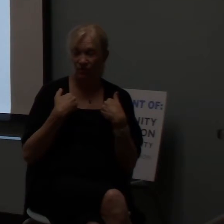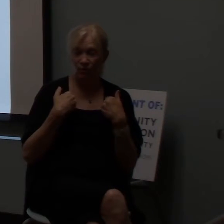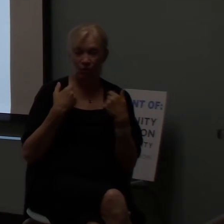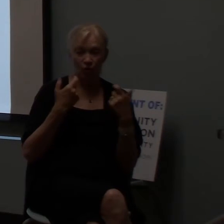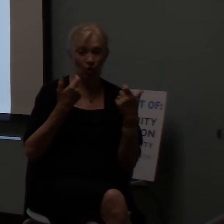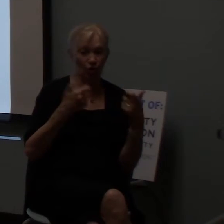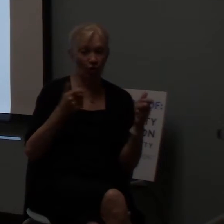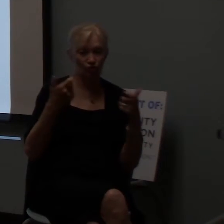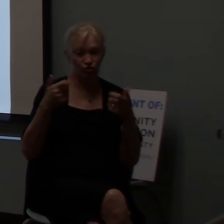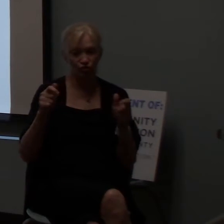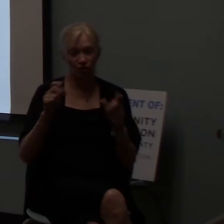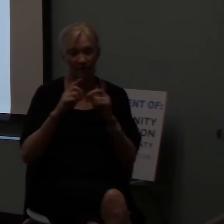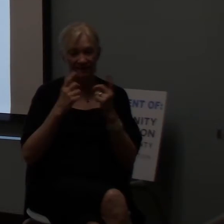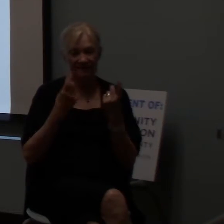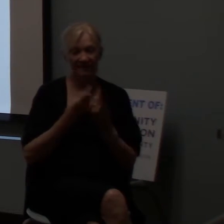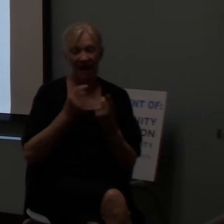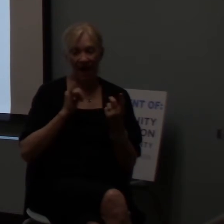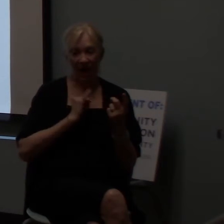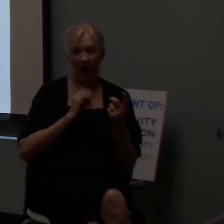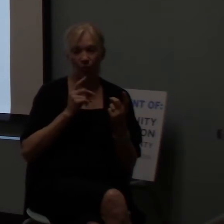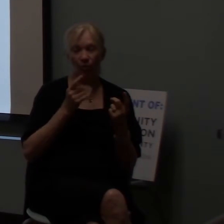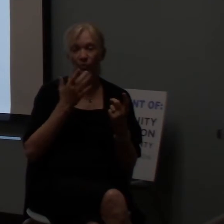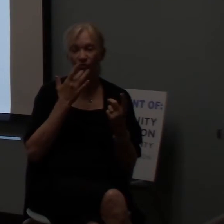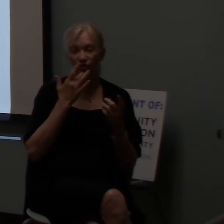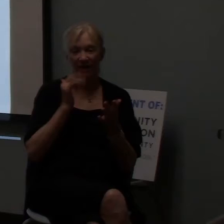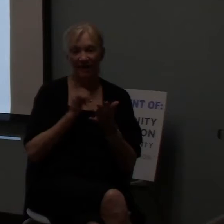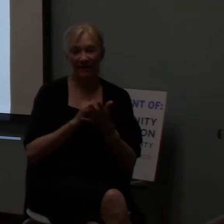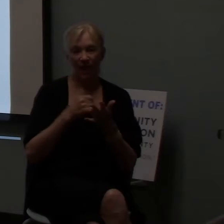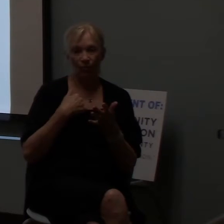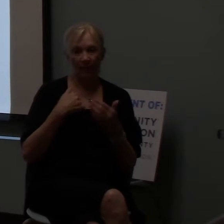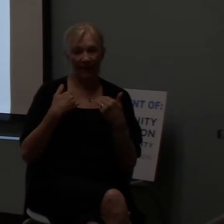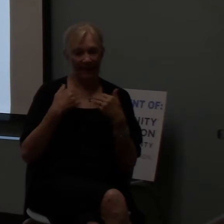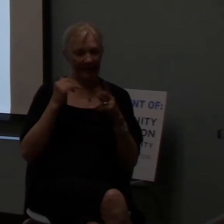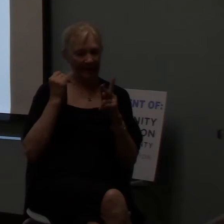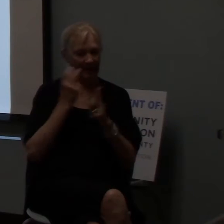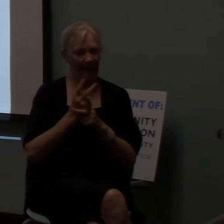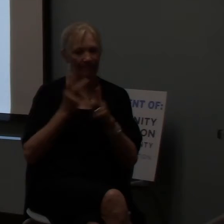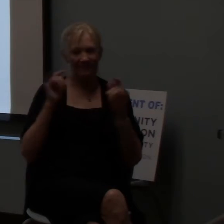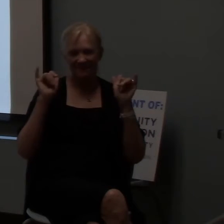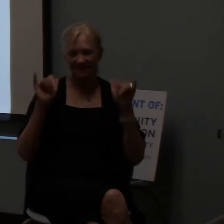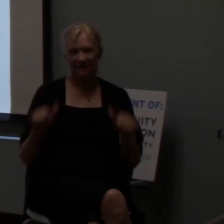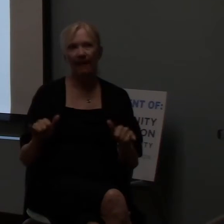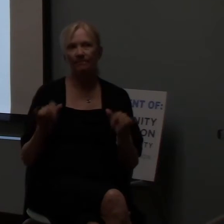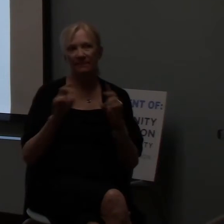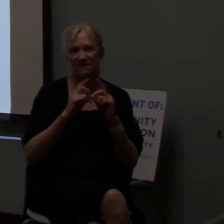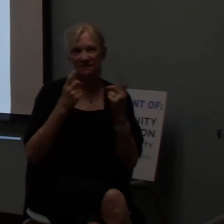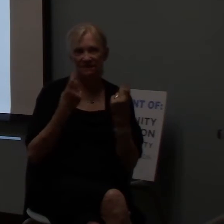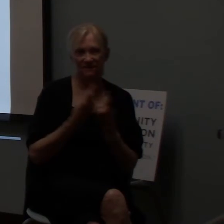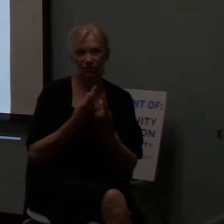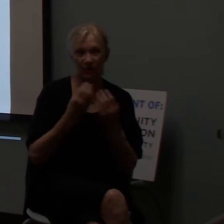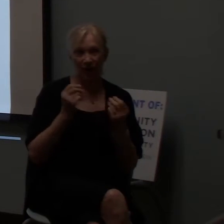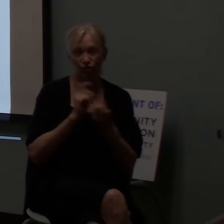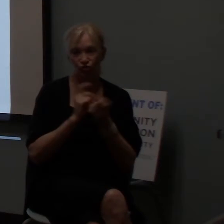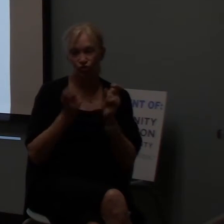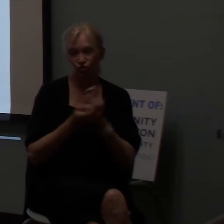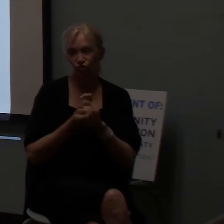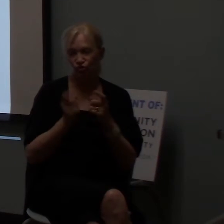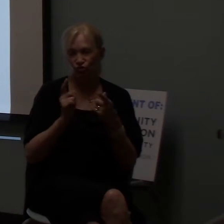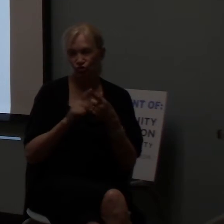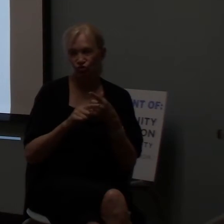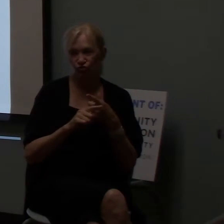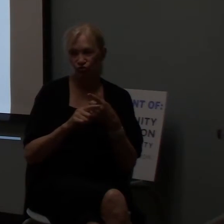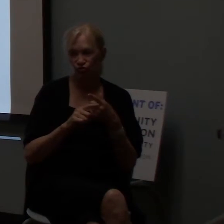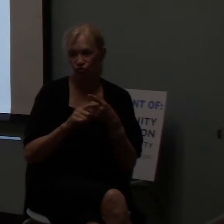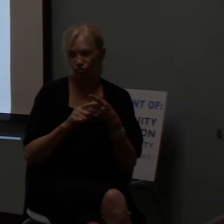districts, I would really prefer that we just went with the current districts and turned them into a